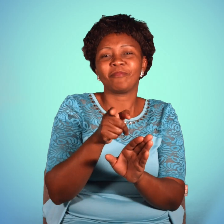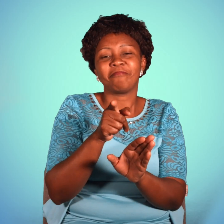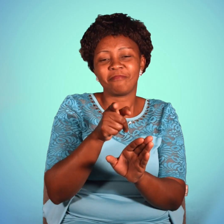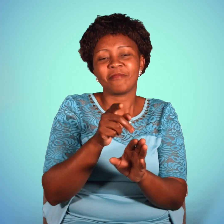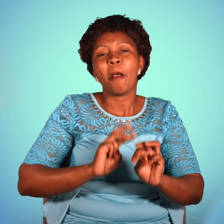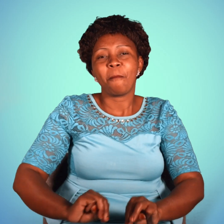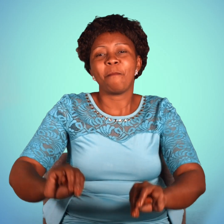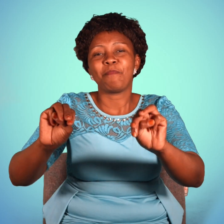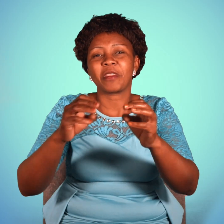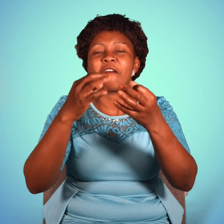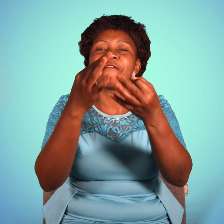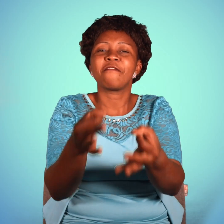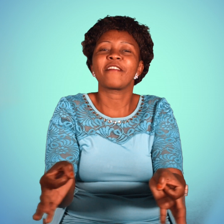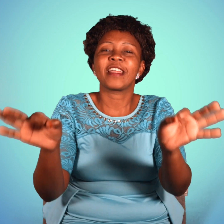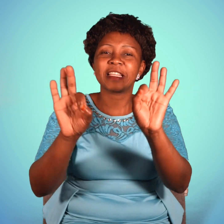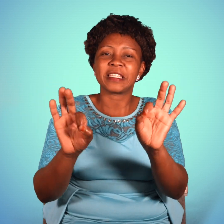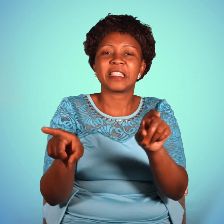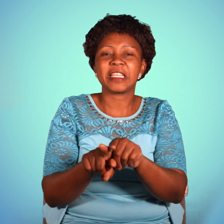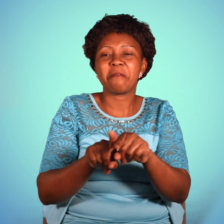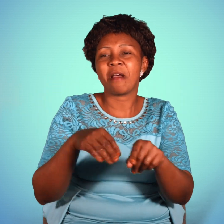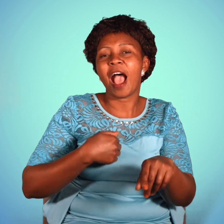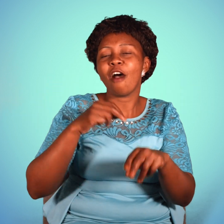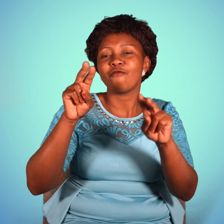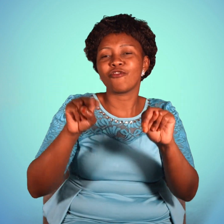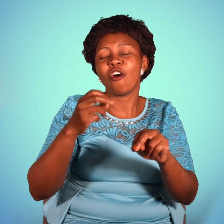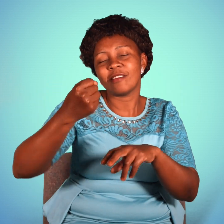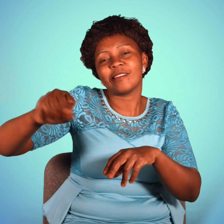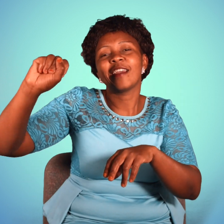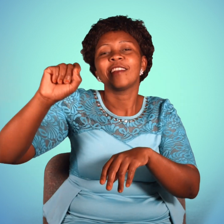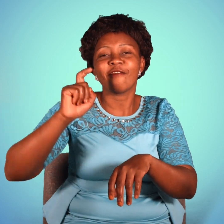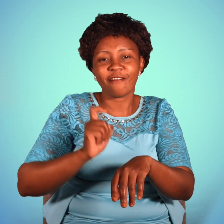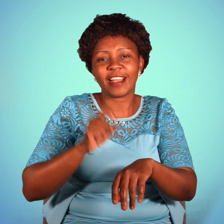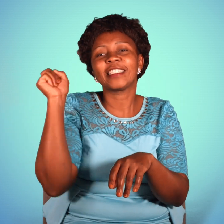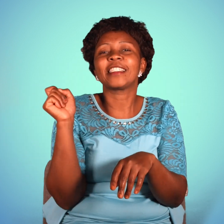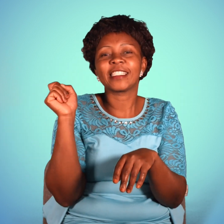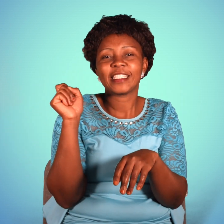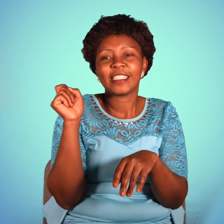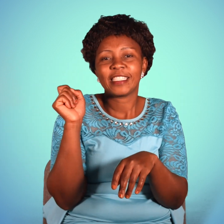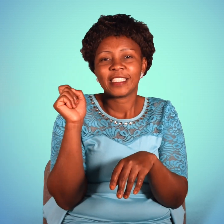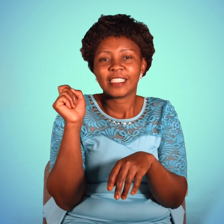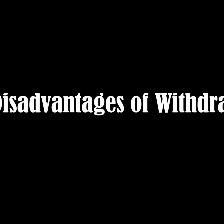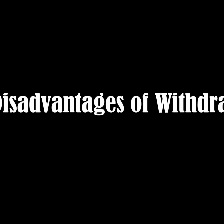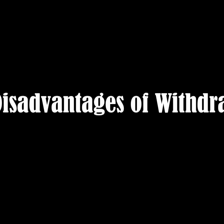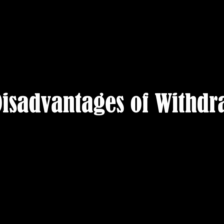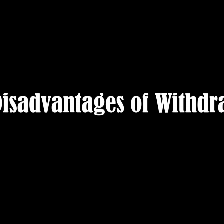This method is free. It has no harmful side effects to the body.